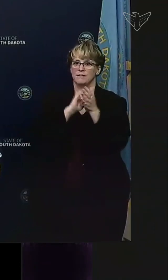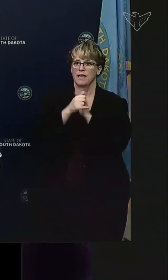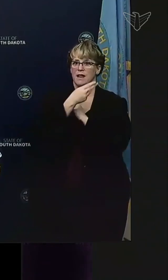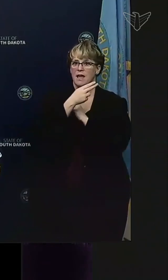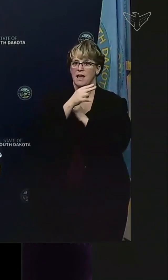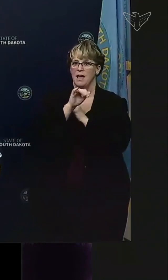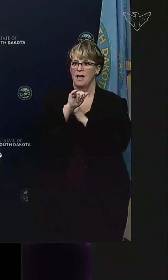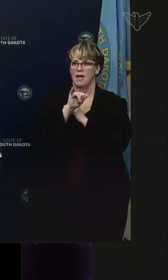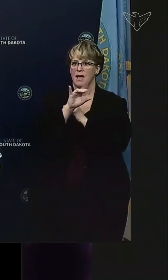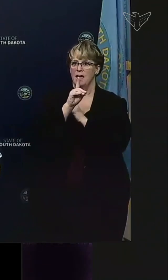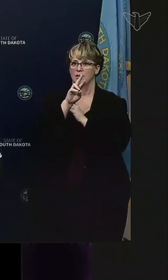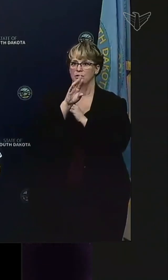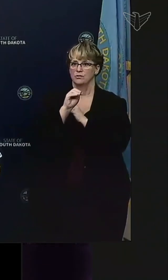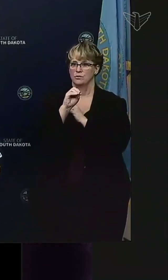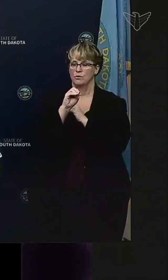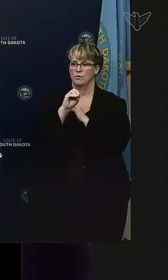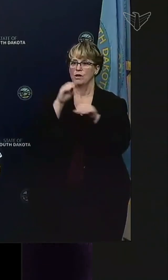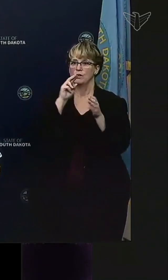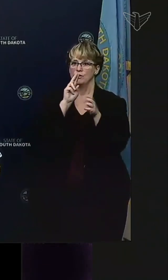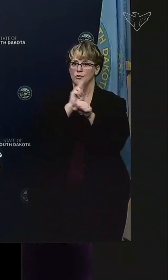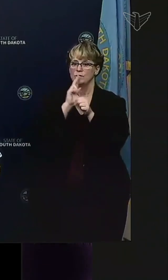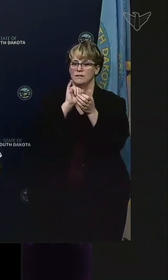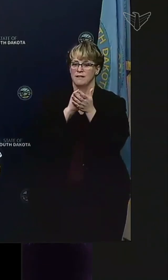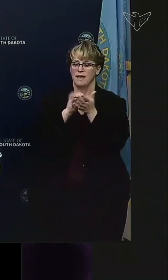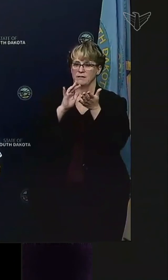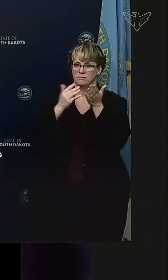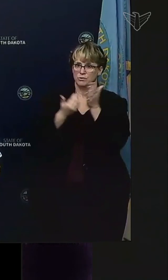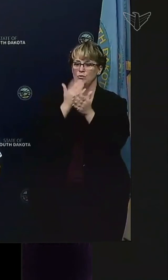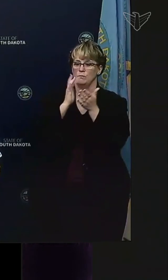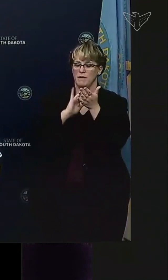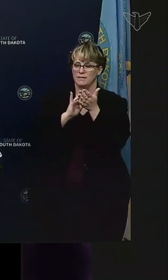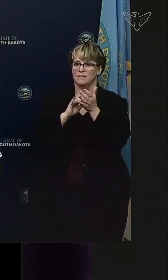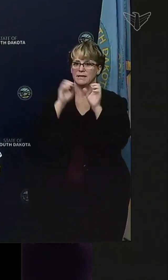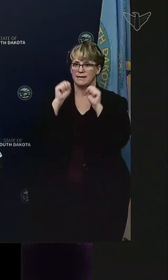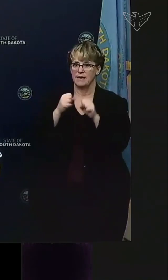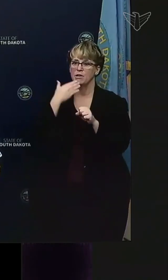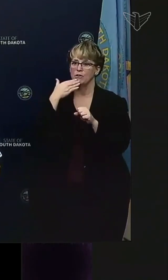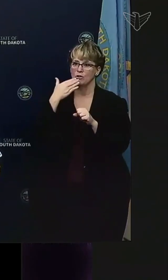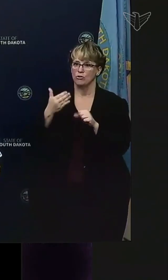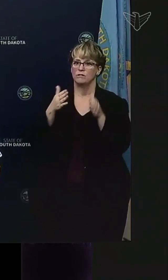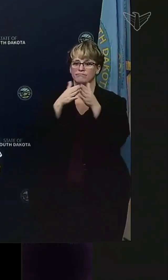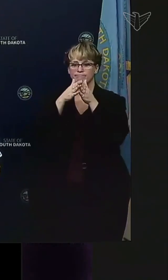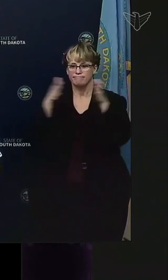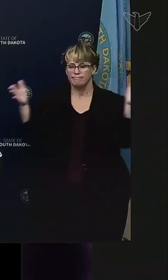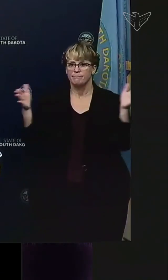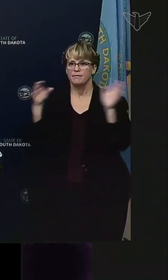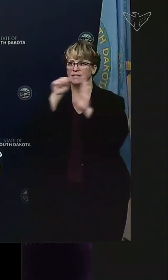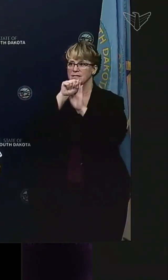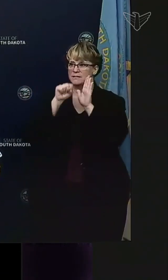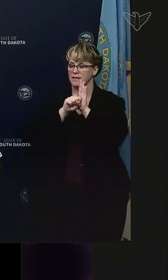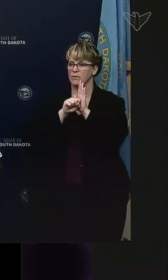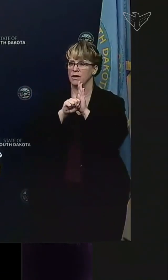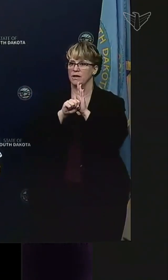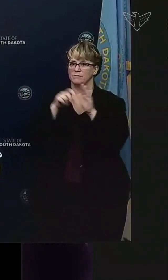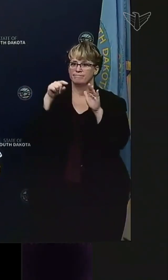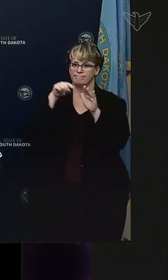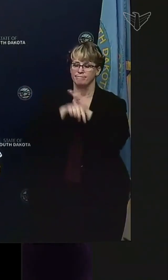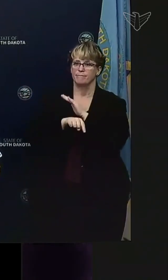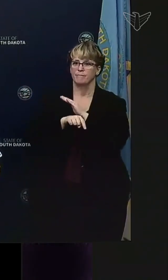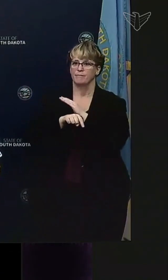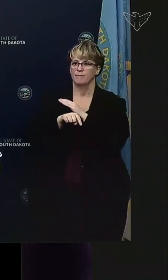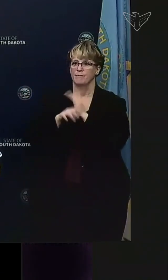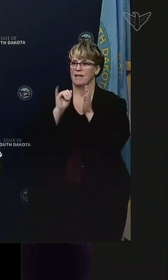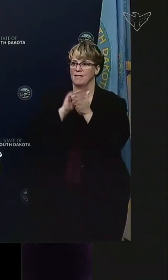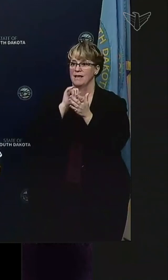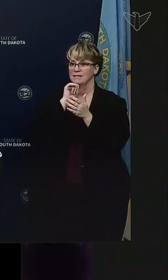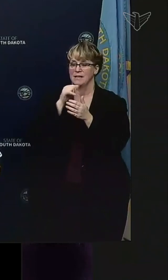to treat patients and in the drug trials so that it can be a comprehensive statewide drug trial that is unlike anything that's ever